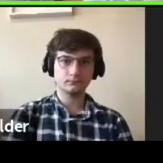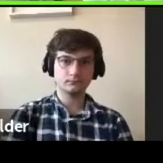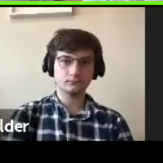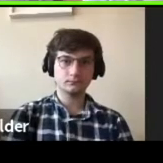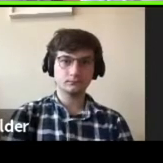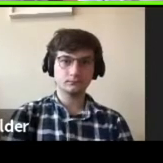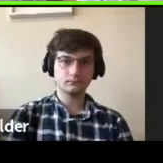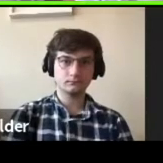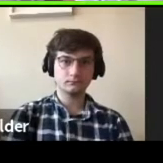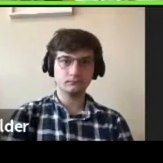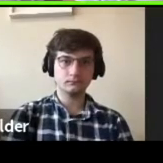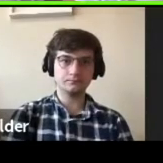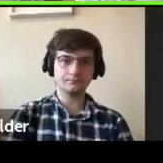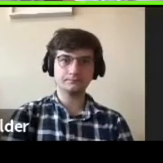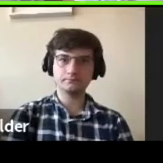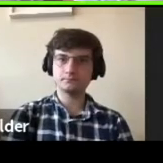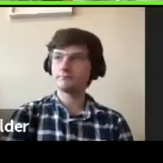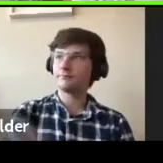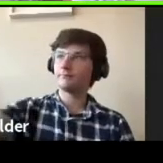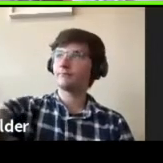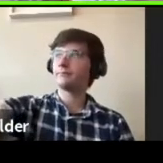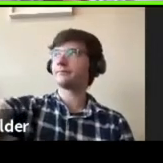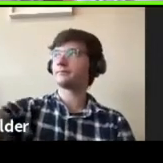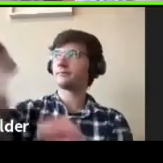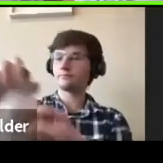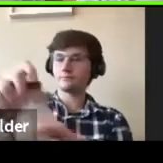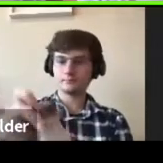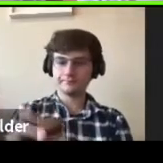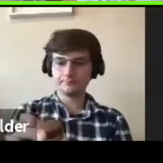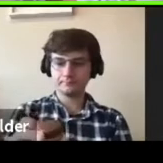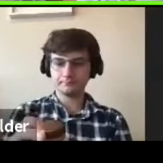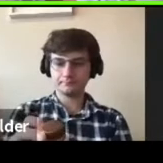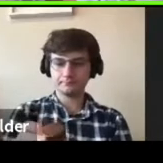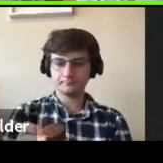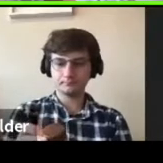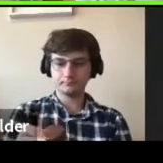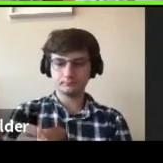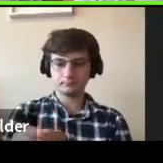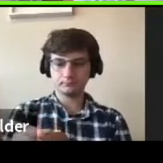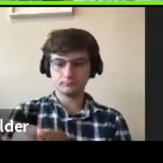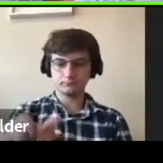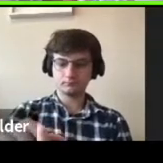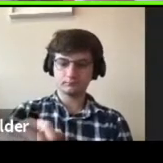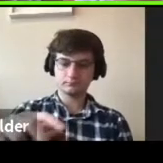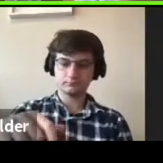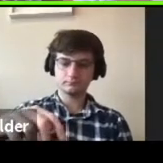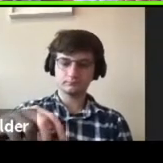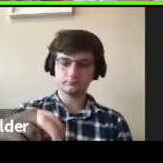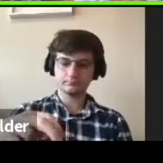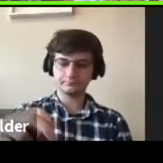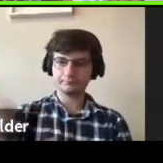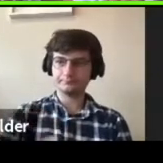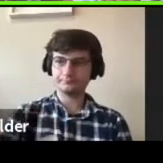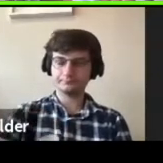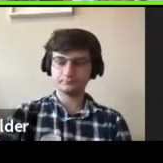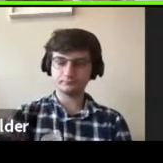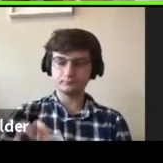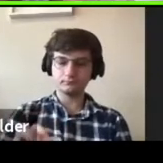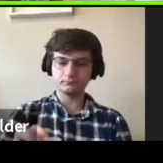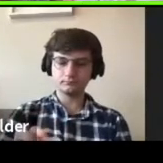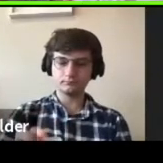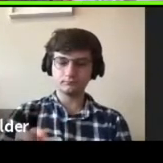So I'm actually researching right now with SASA how to decolonize ancient